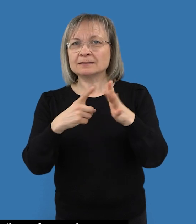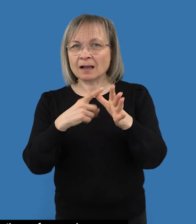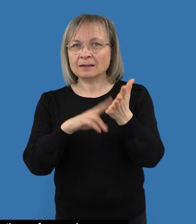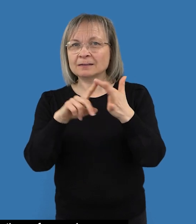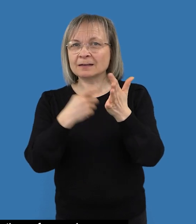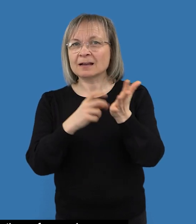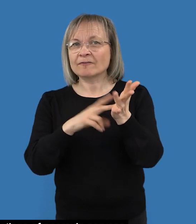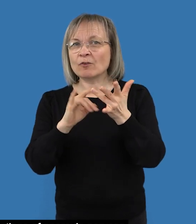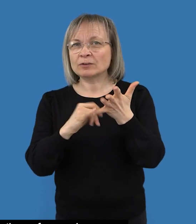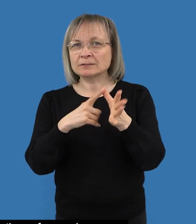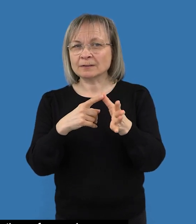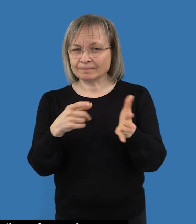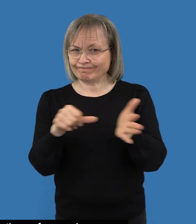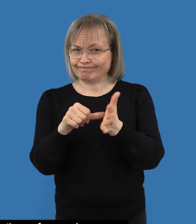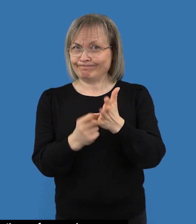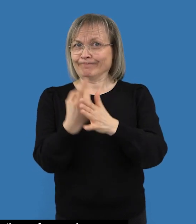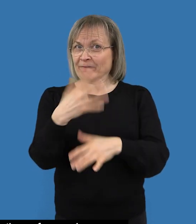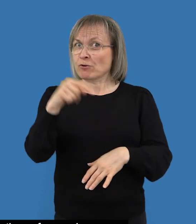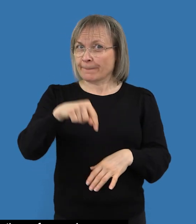Complications of anorexia nervosa.